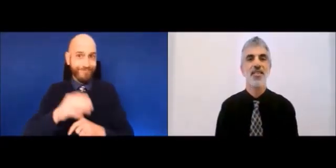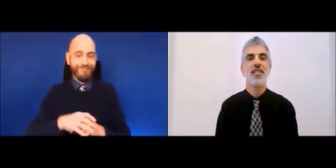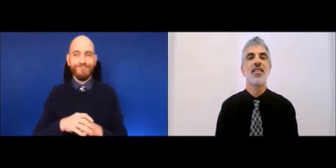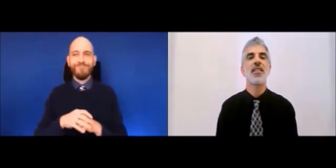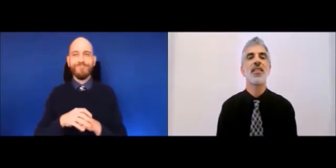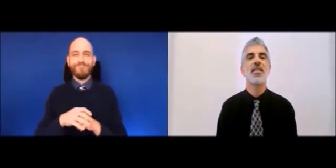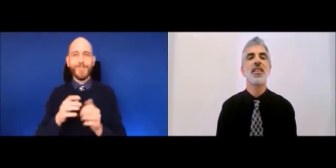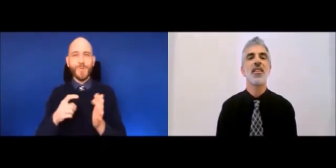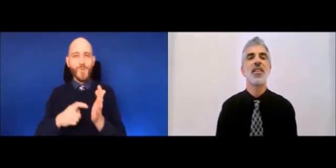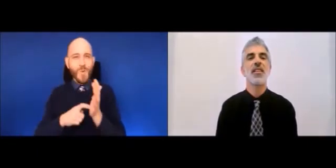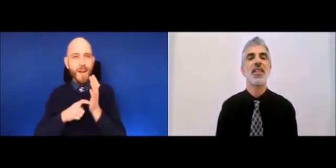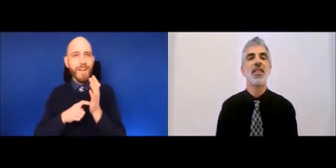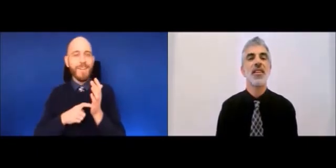Interpreting is a challenging career.